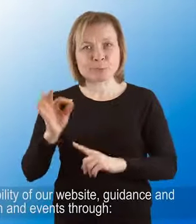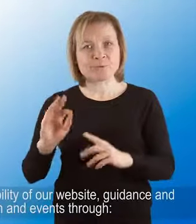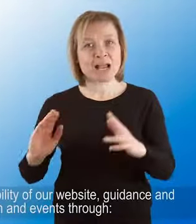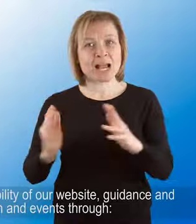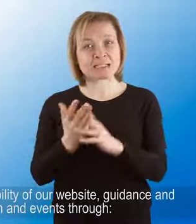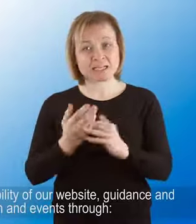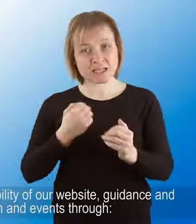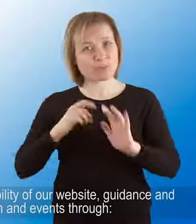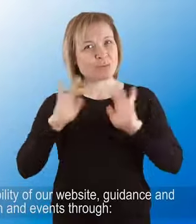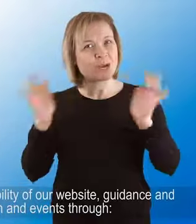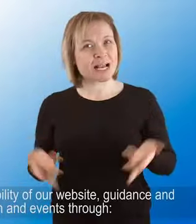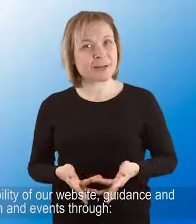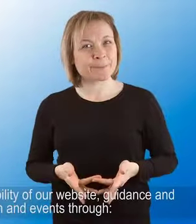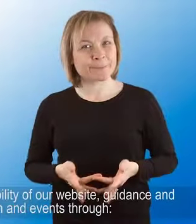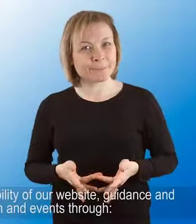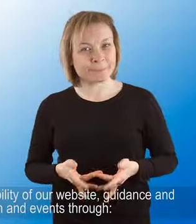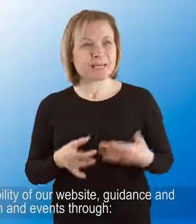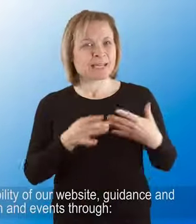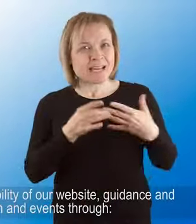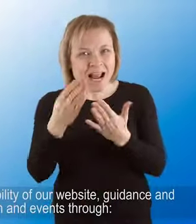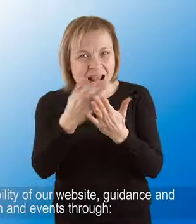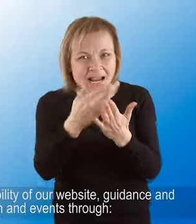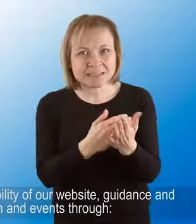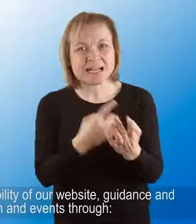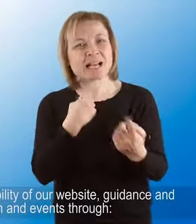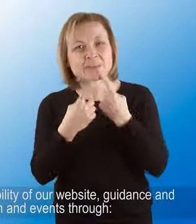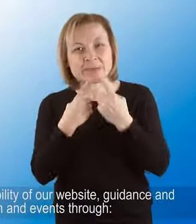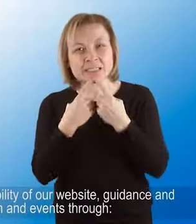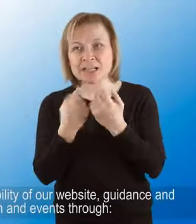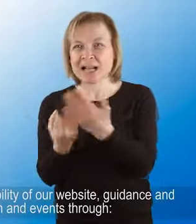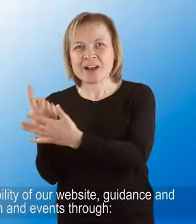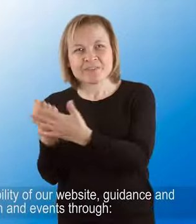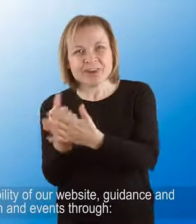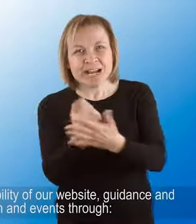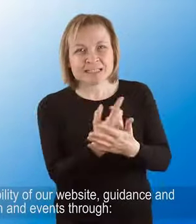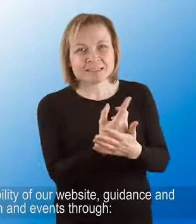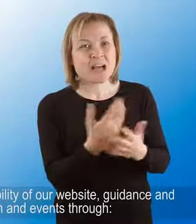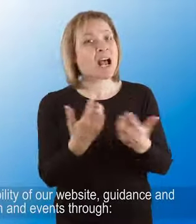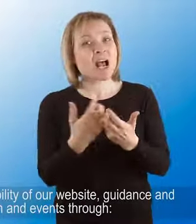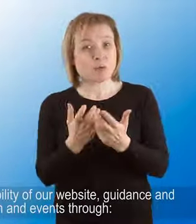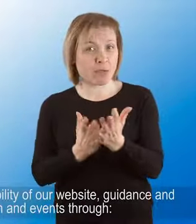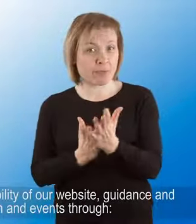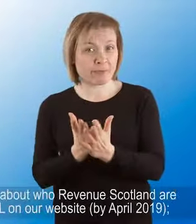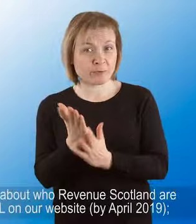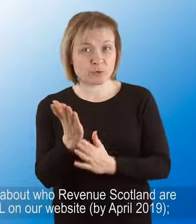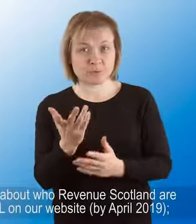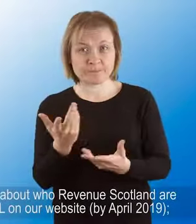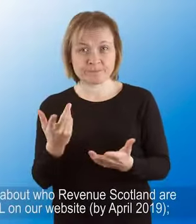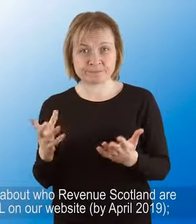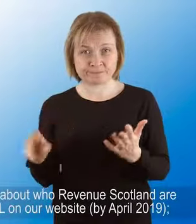Improve the accessibility of our website, guidance and information and events through